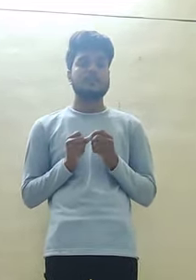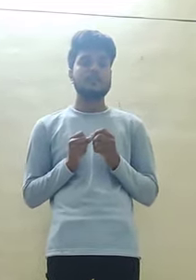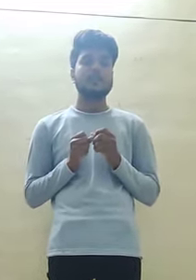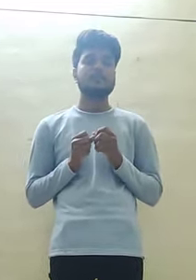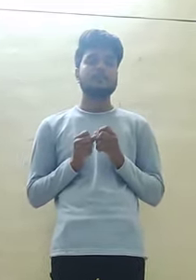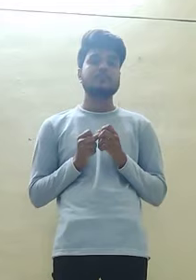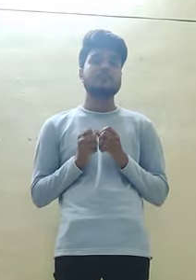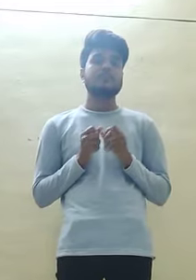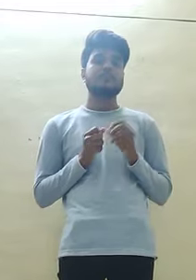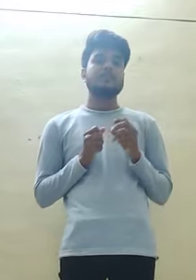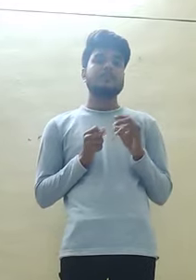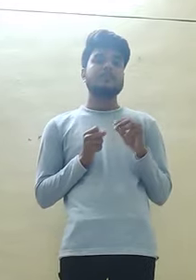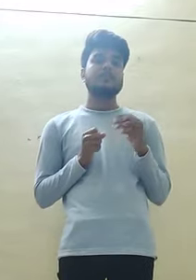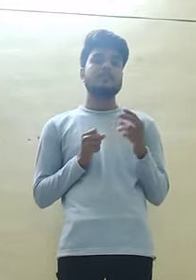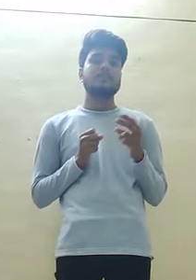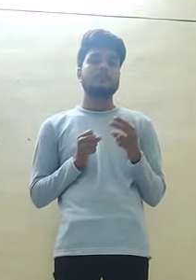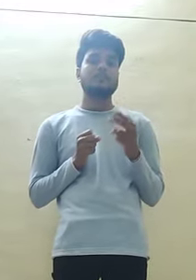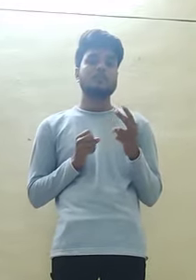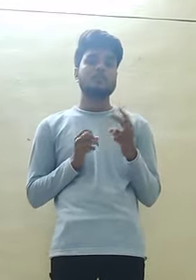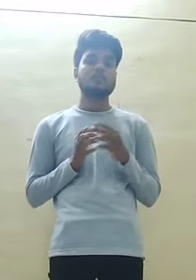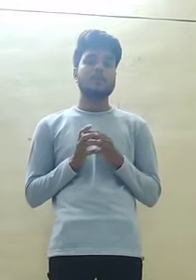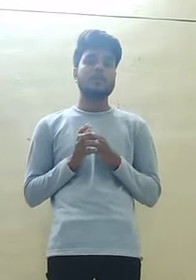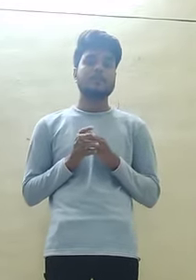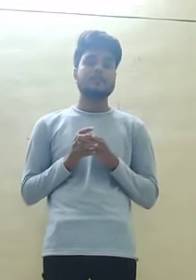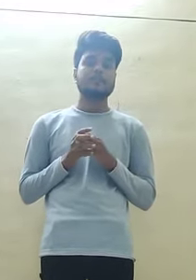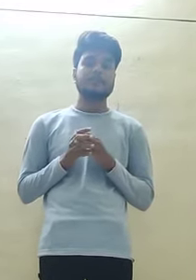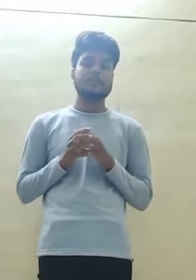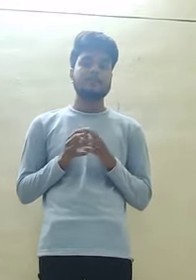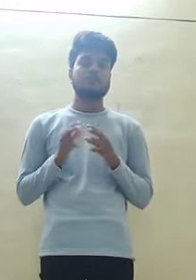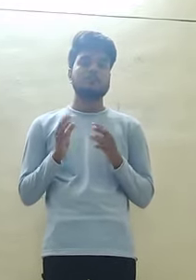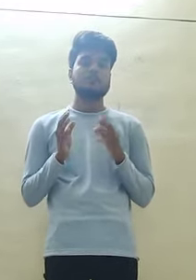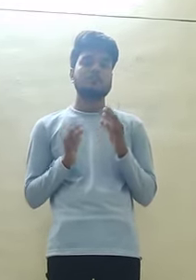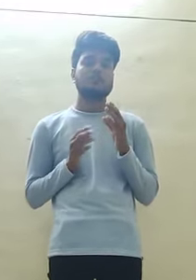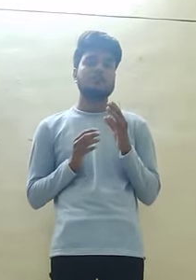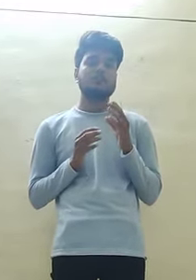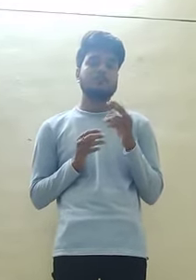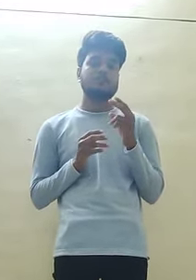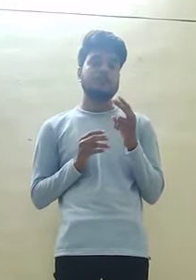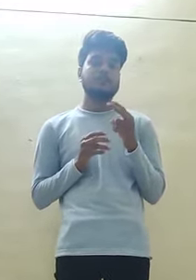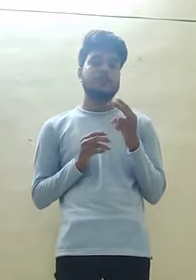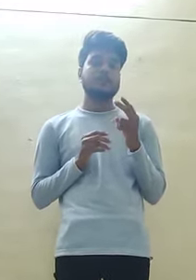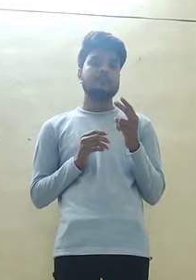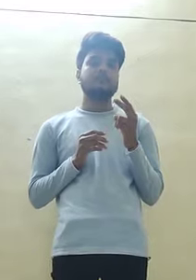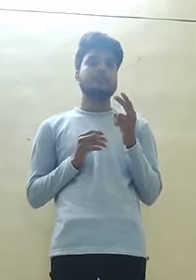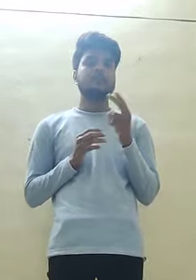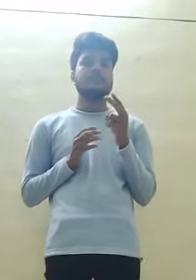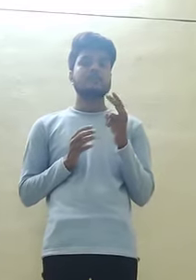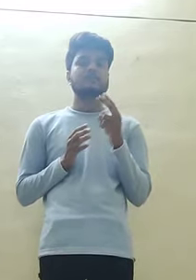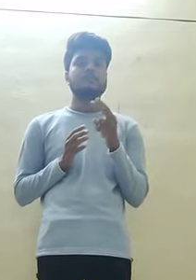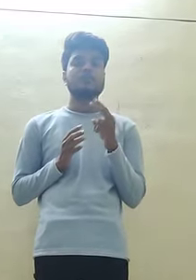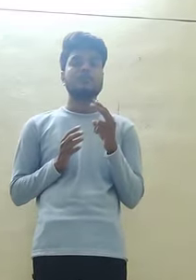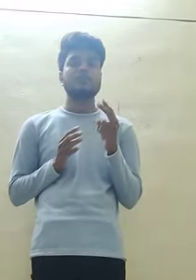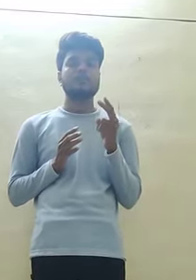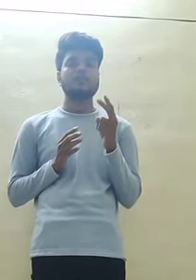lambda expression. Then the two parameter syntax. So the in that there are, in argument list there are